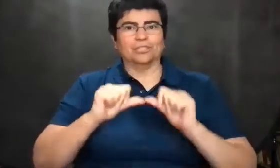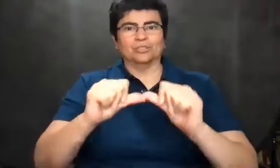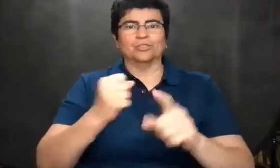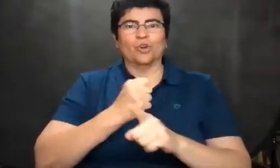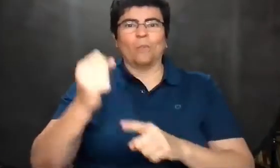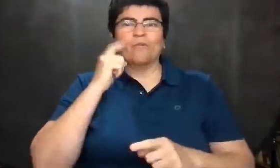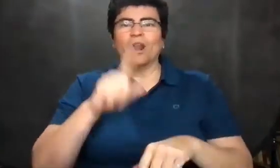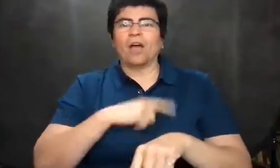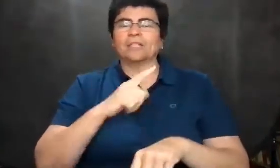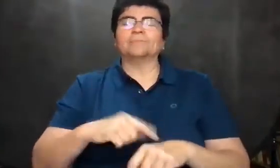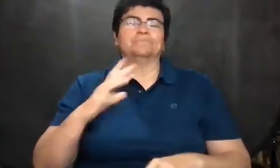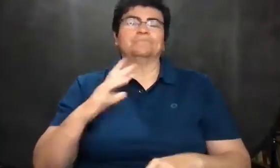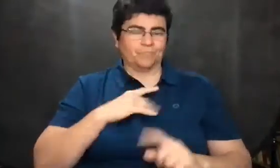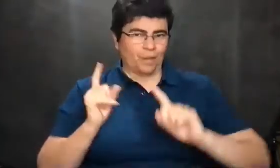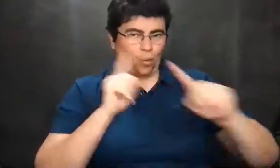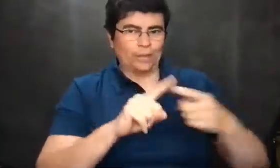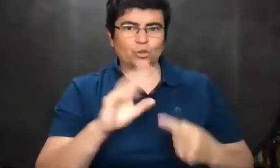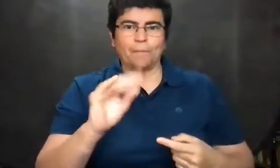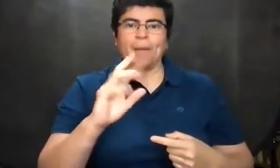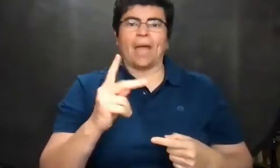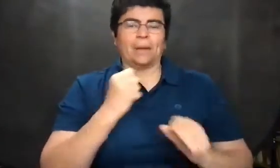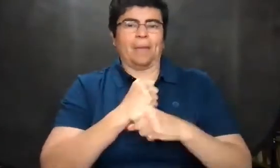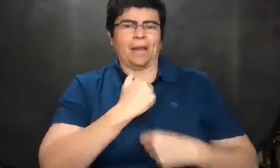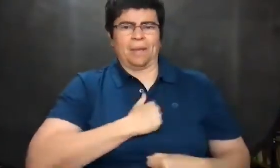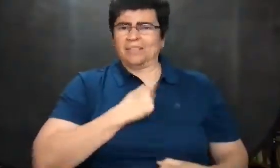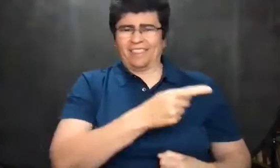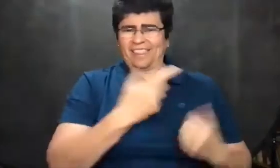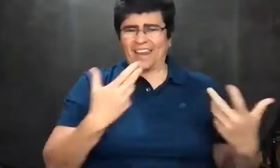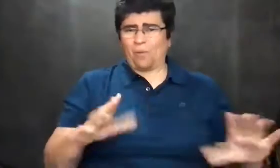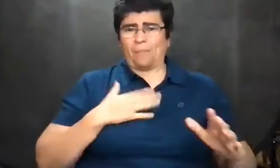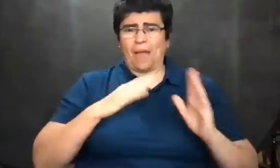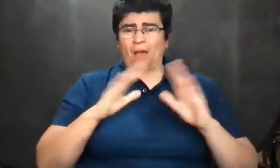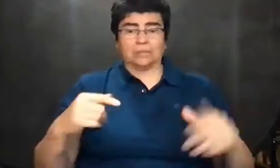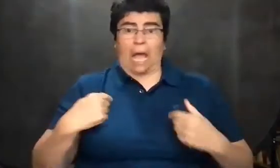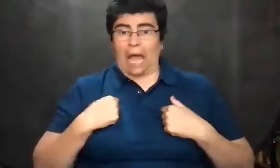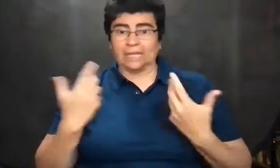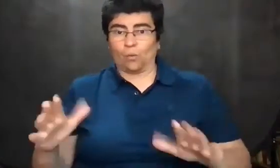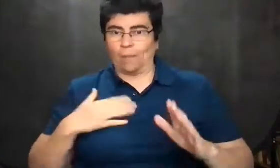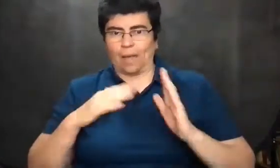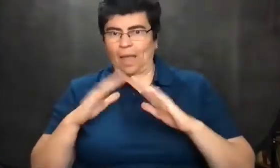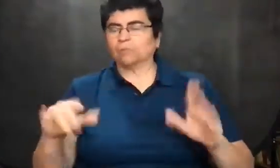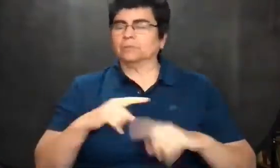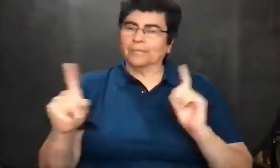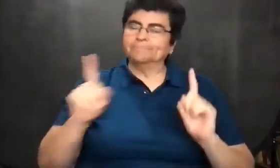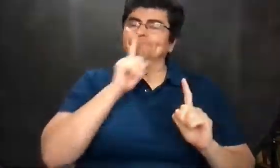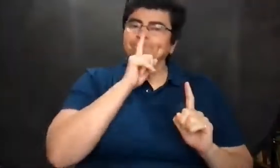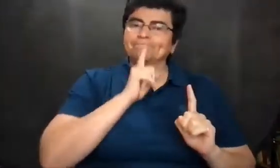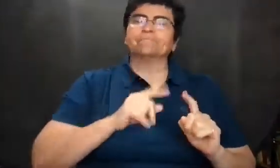made that amends at the bank. They didn't want my house. I didn't really want it either, but, they said, you got to pay